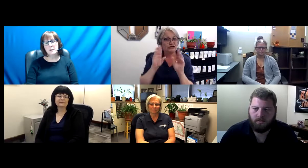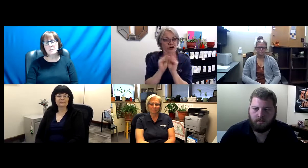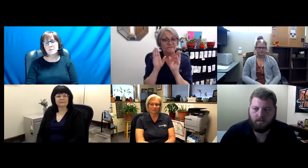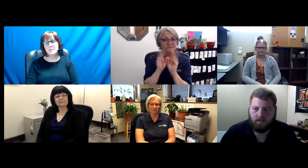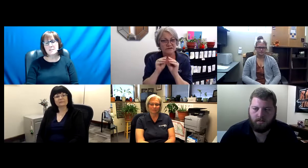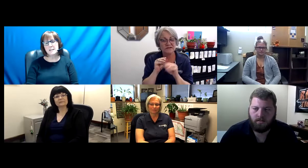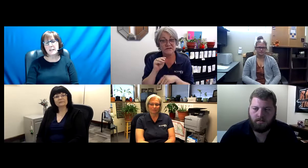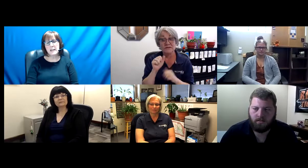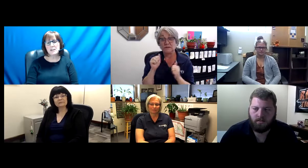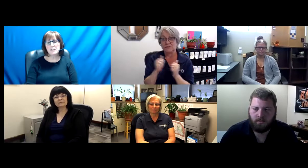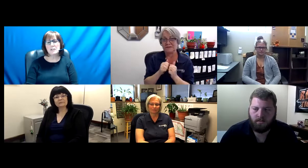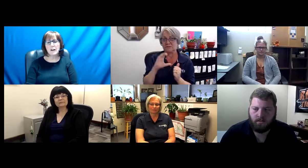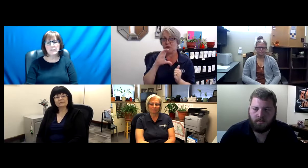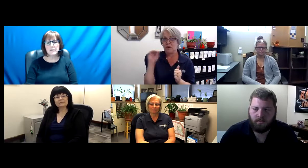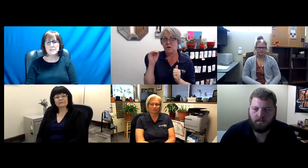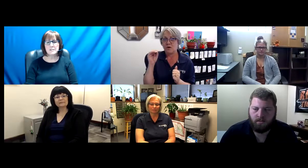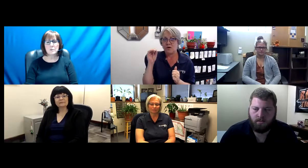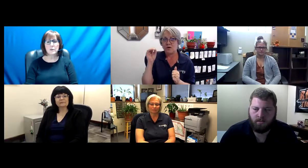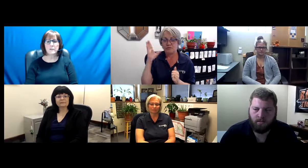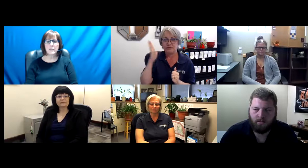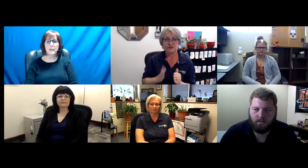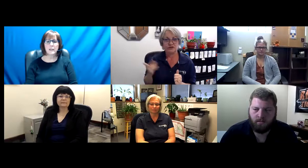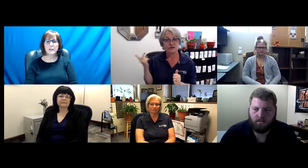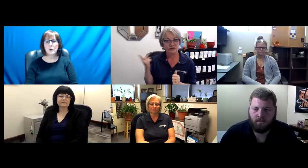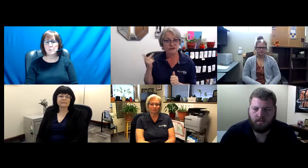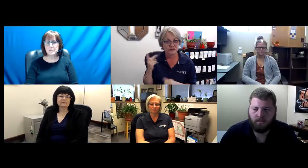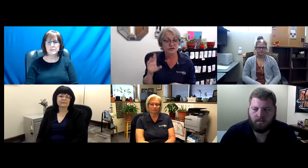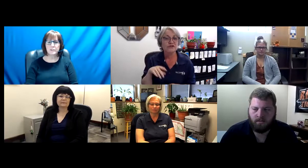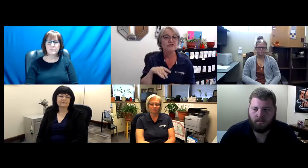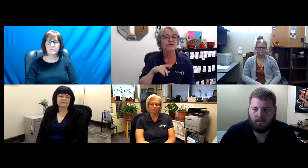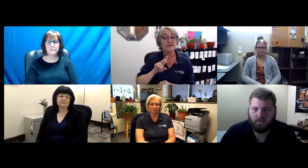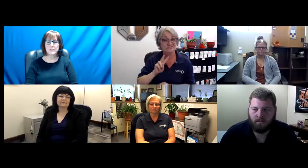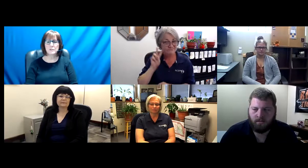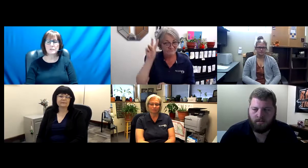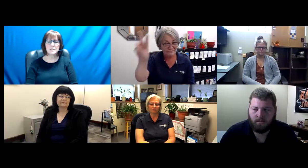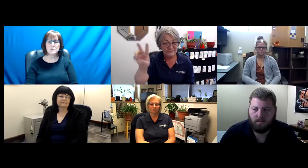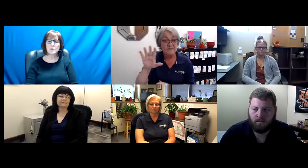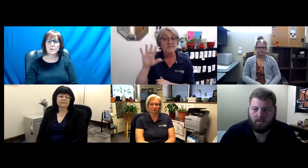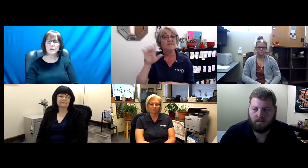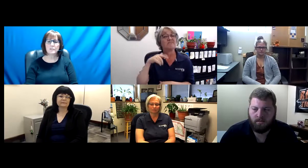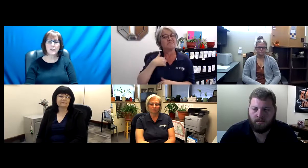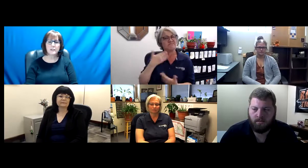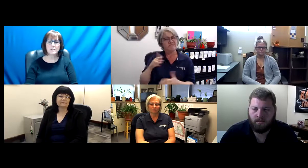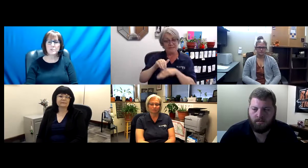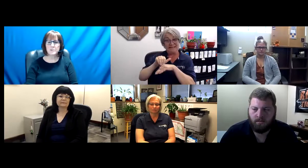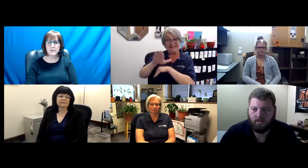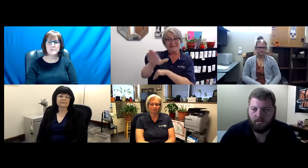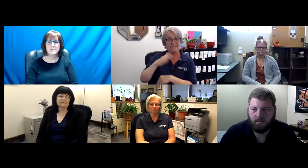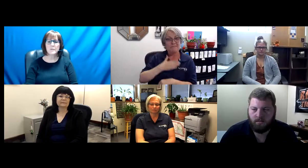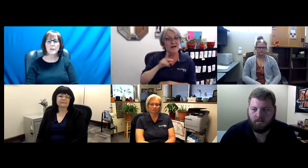was attending a national conference with a co presenter. The two of us were invited to present. We